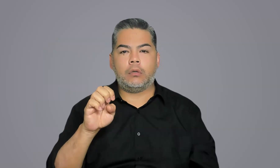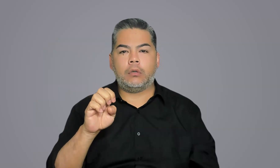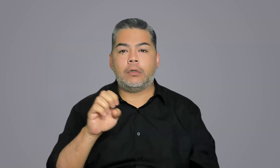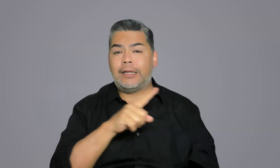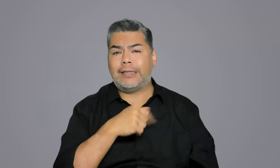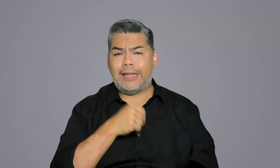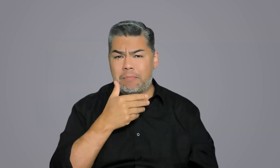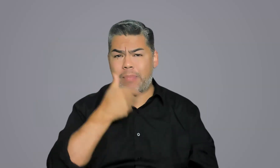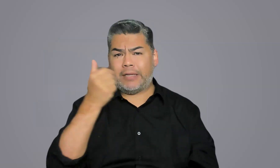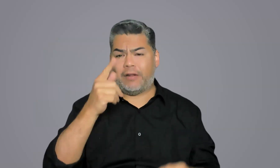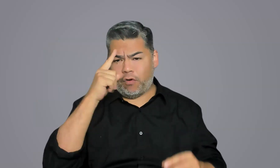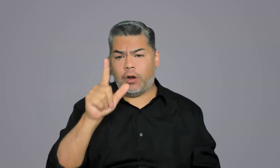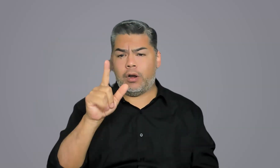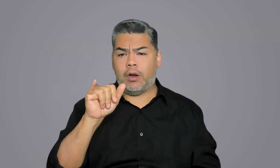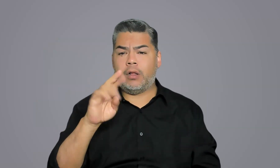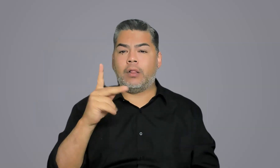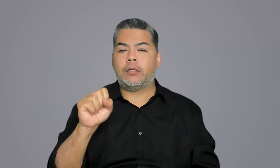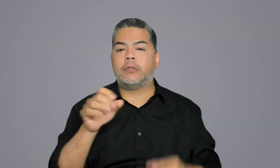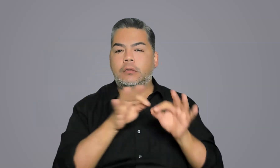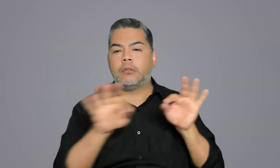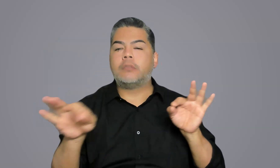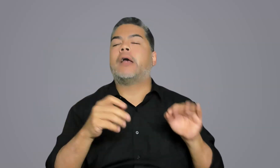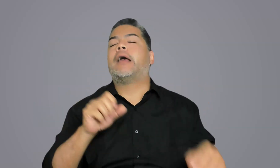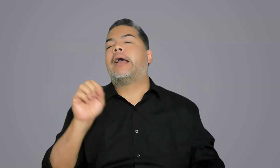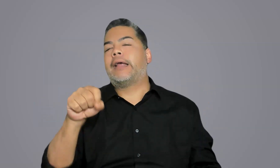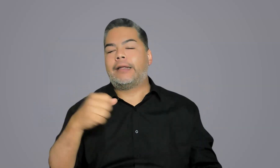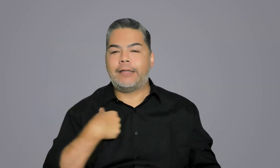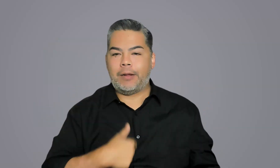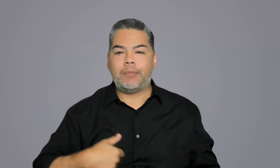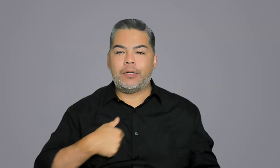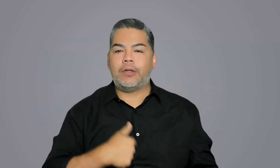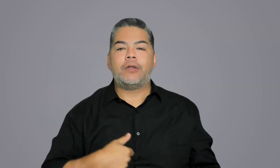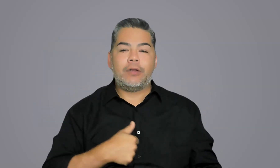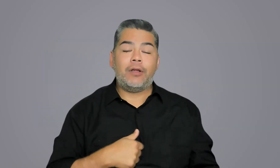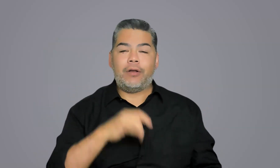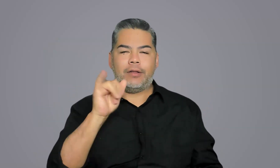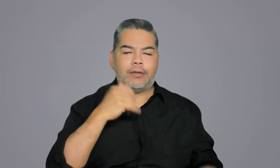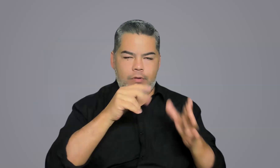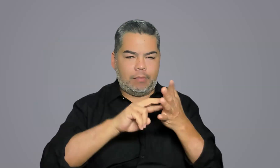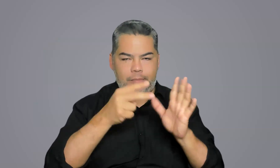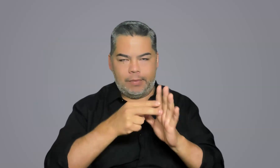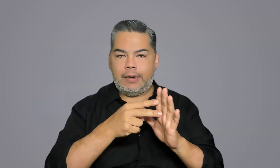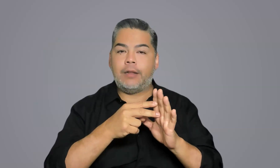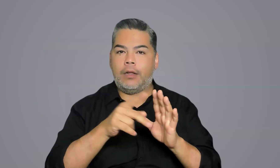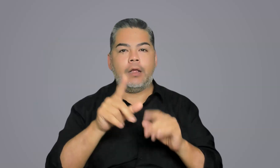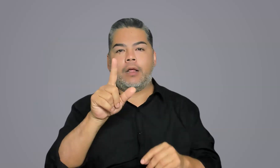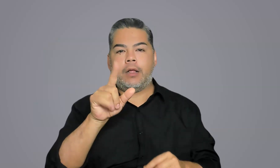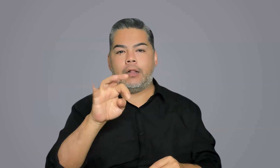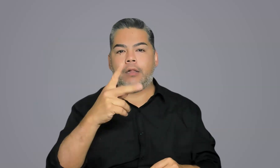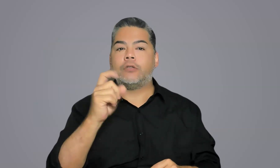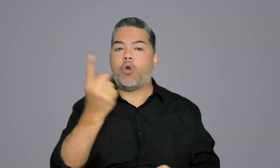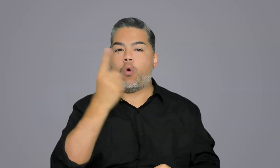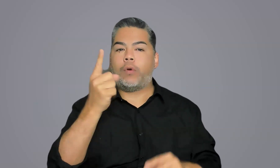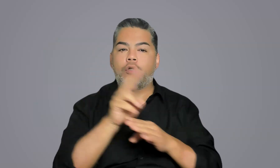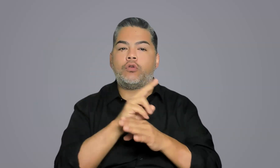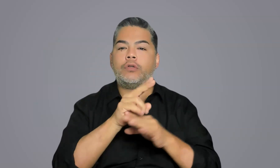links? Absolutely. And apologies if that came over in the wrong way. That's not what I intended at all from that comment. Links should always be underlined. The